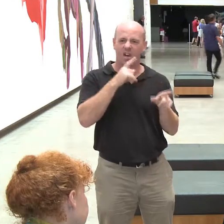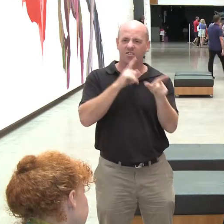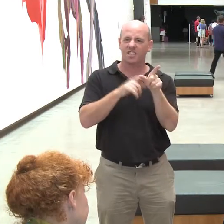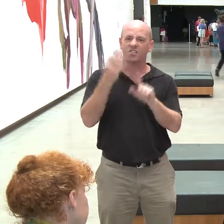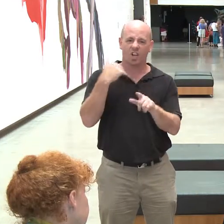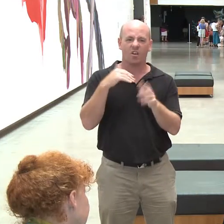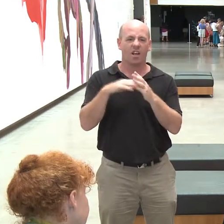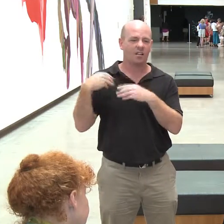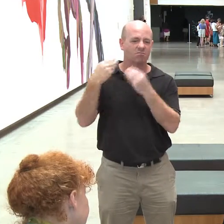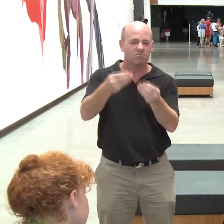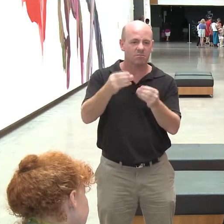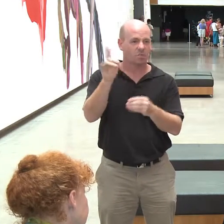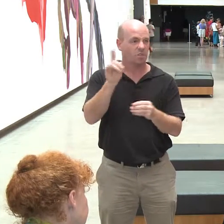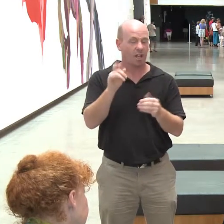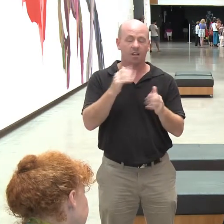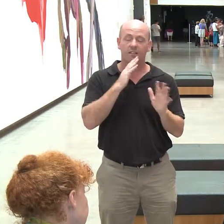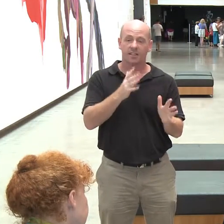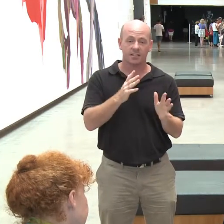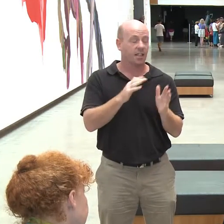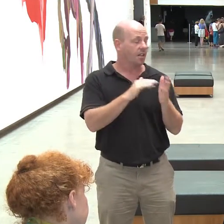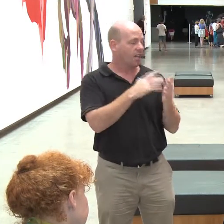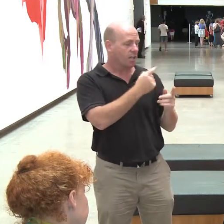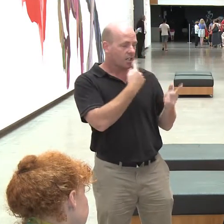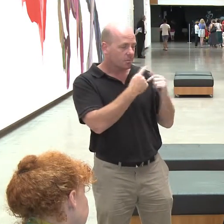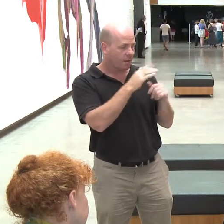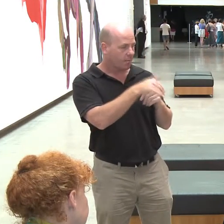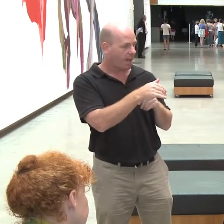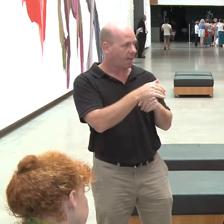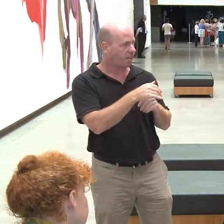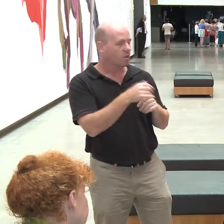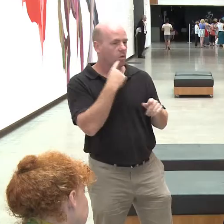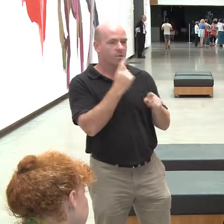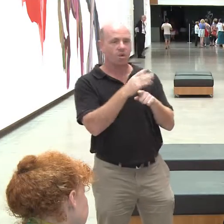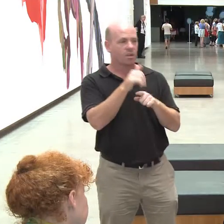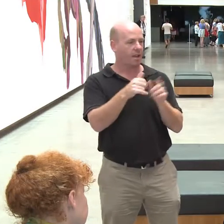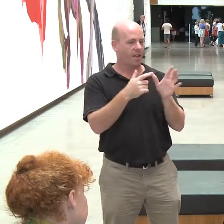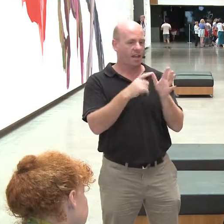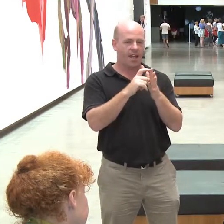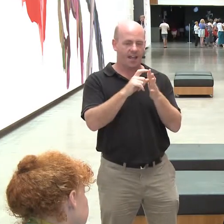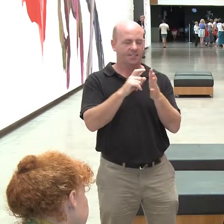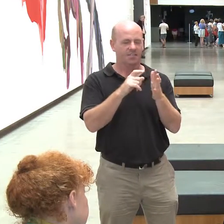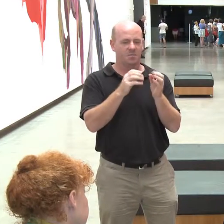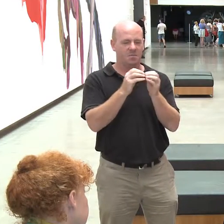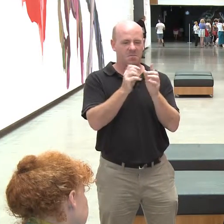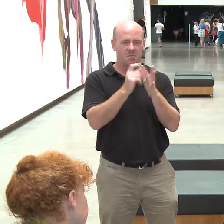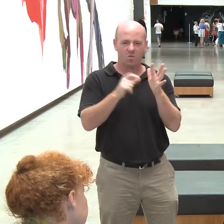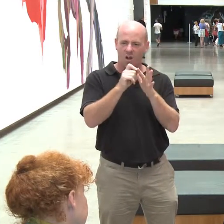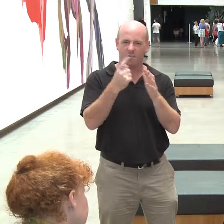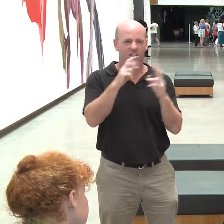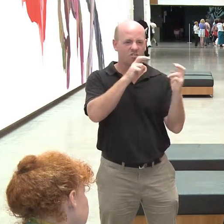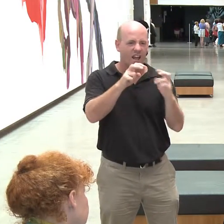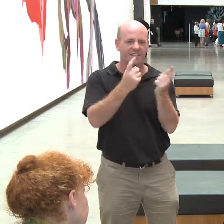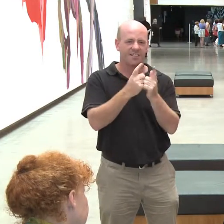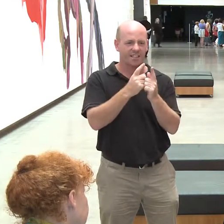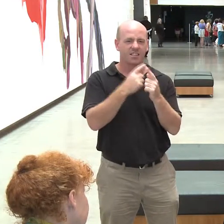isn't it? That's fantastic. Can you talk to us about the, since we talked about agitprop and about getting a message out,